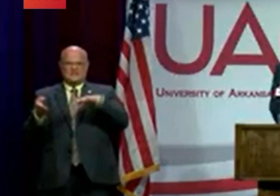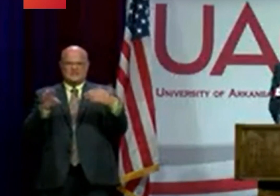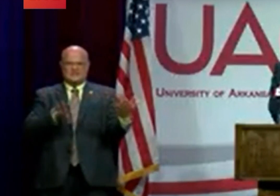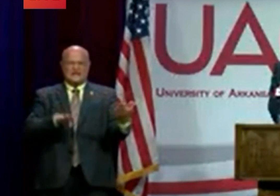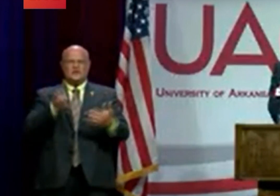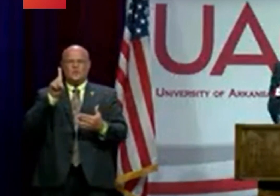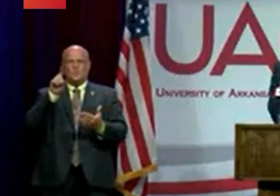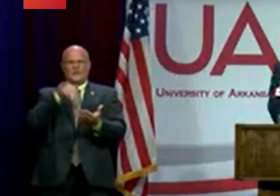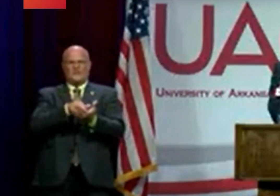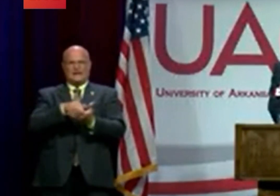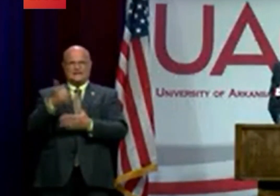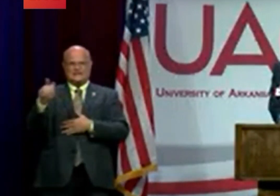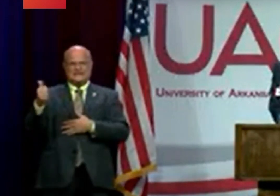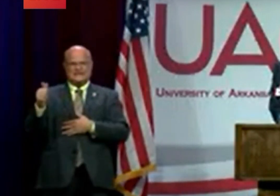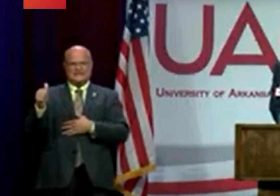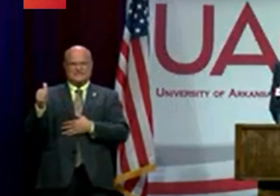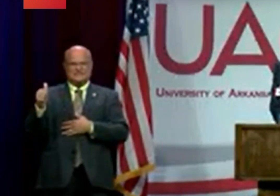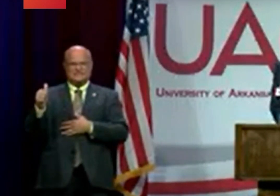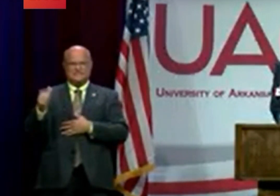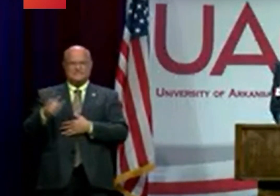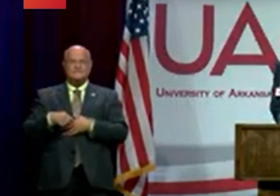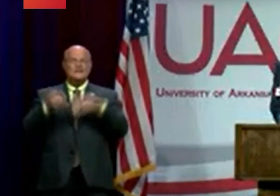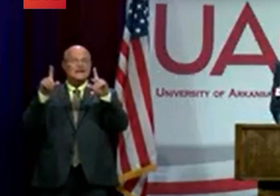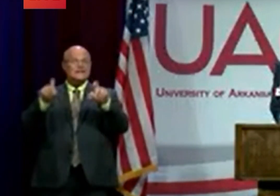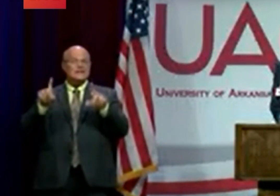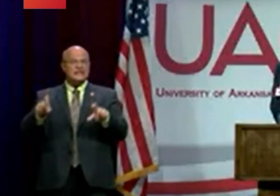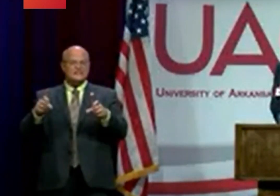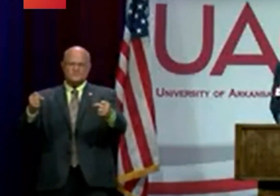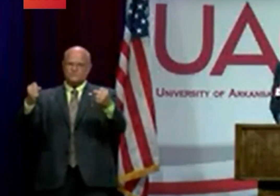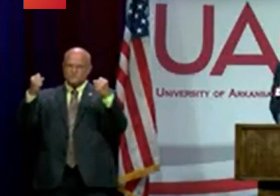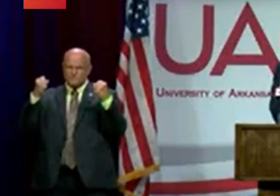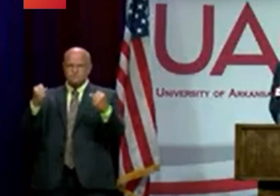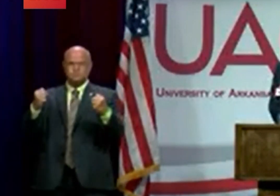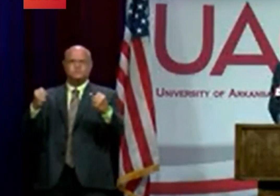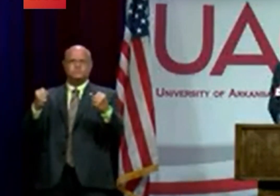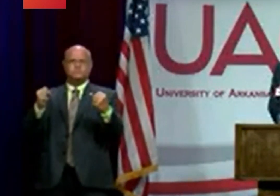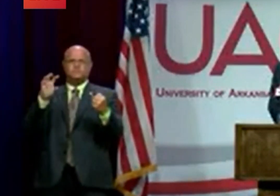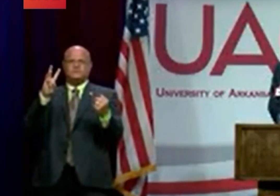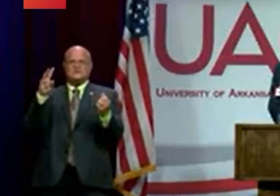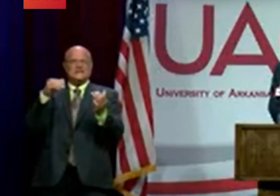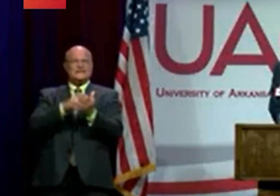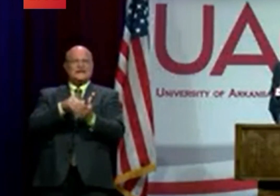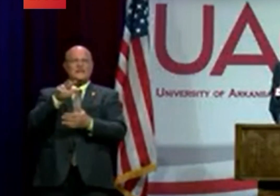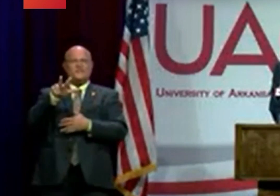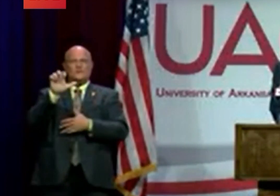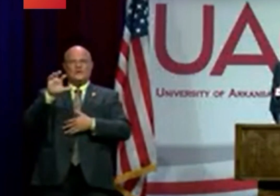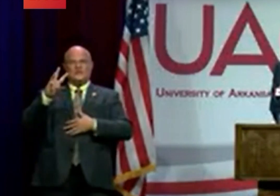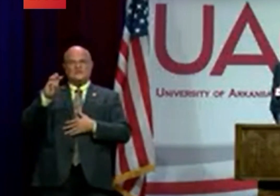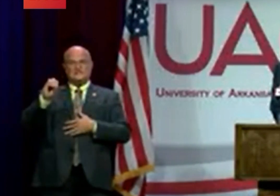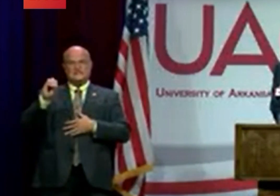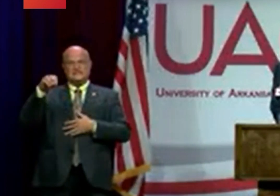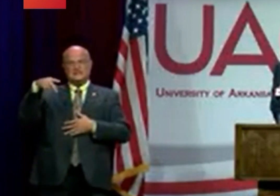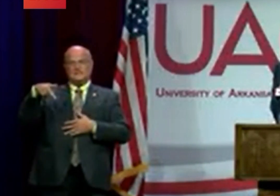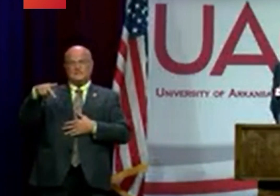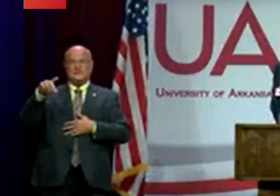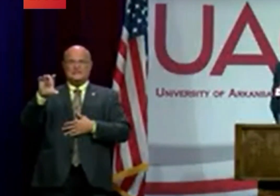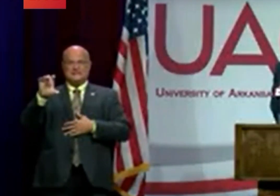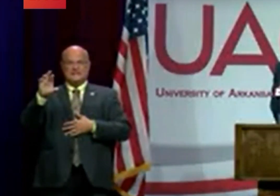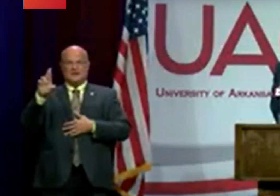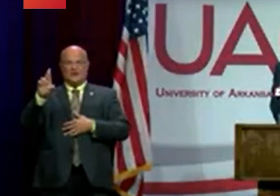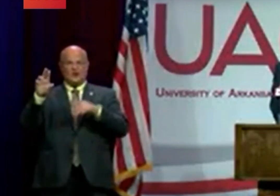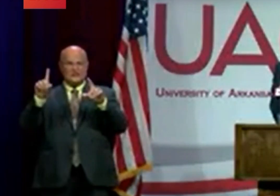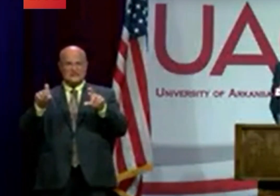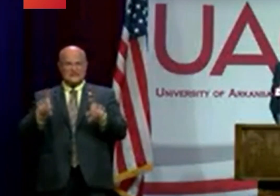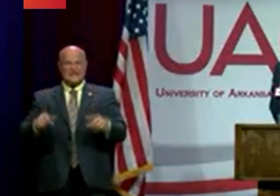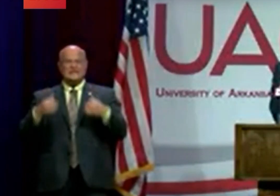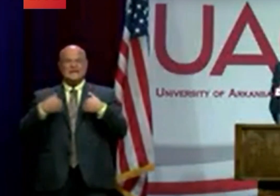to 1,010. Our testing was very strong with 6,360 PCR tests,